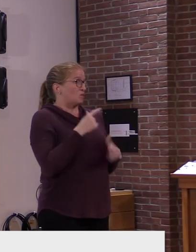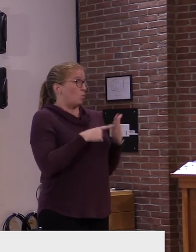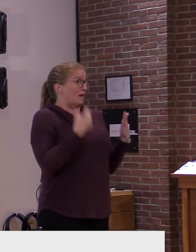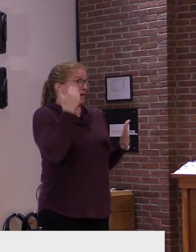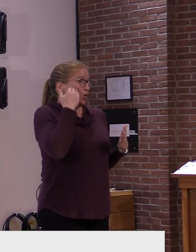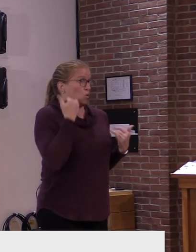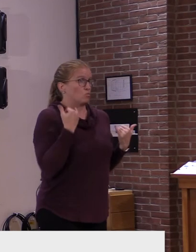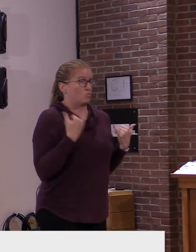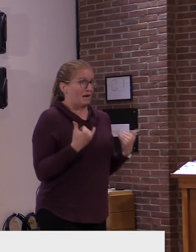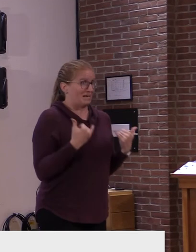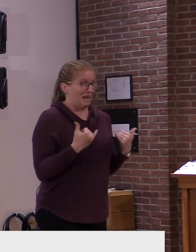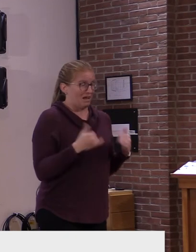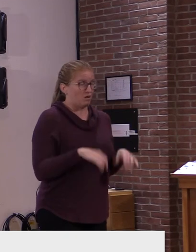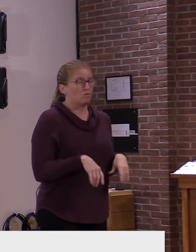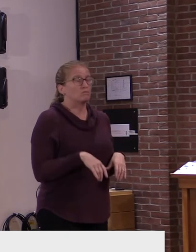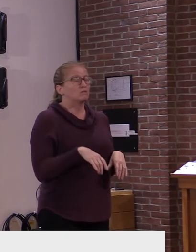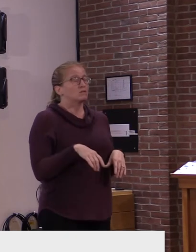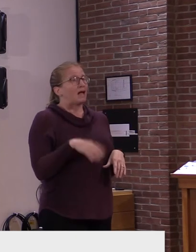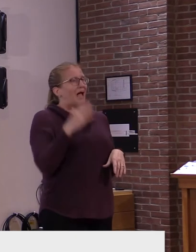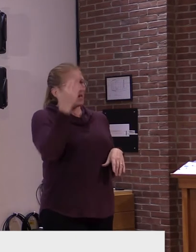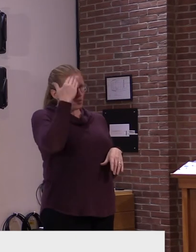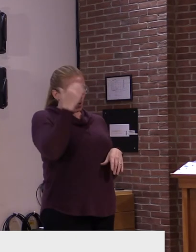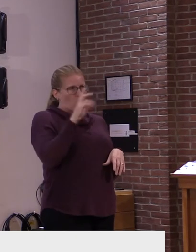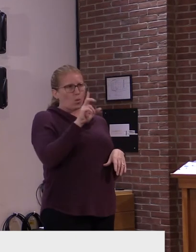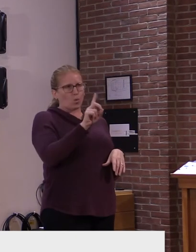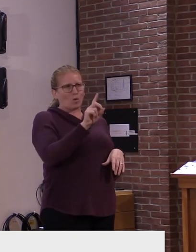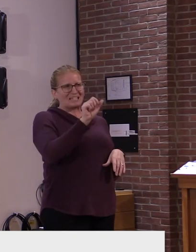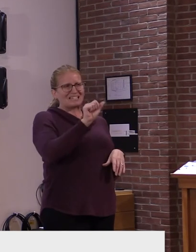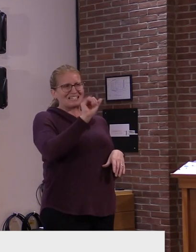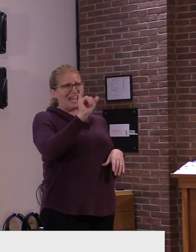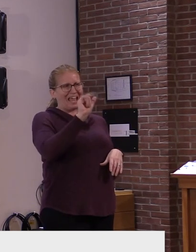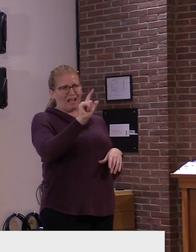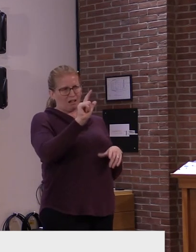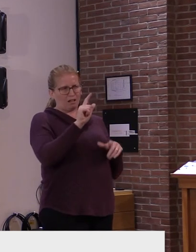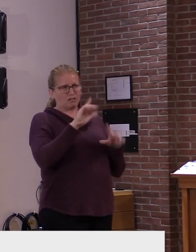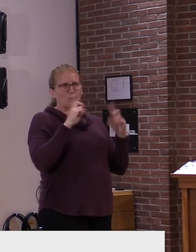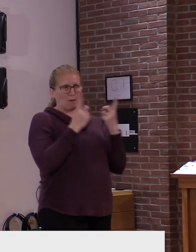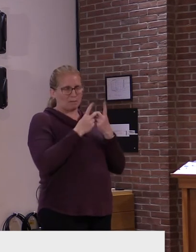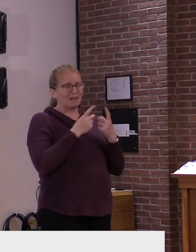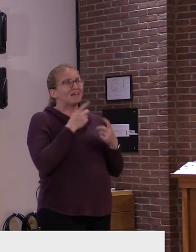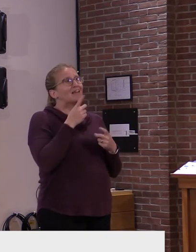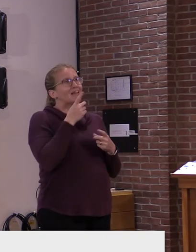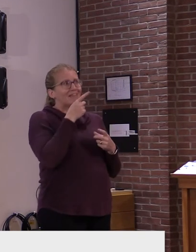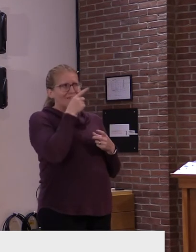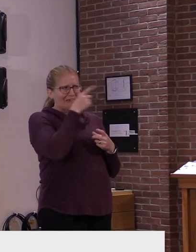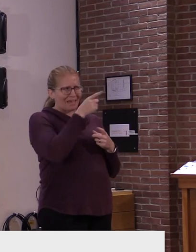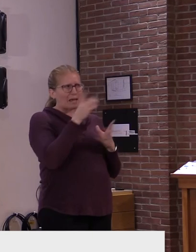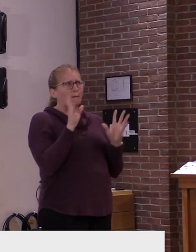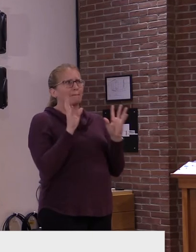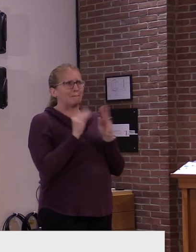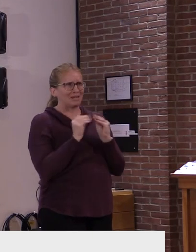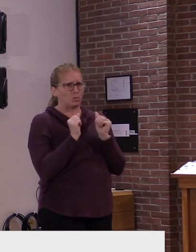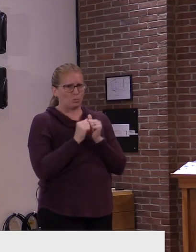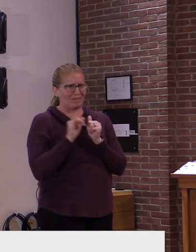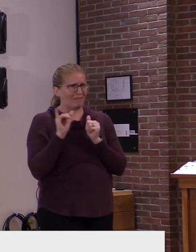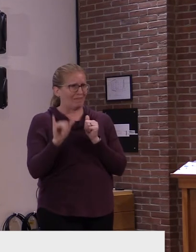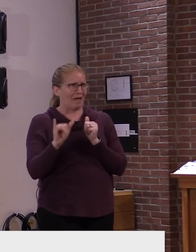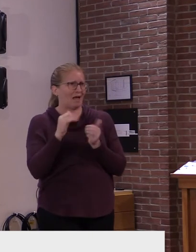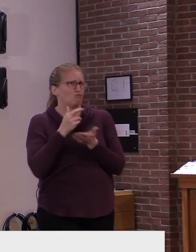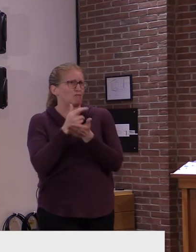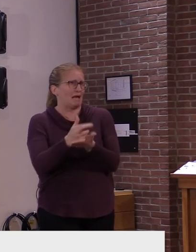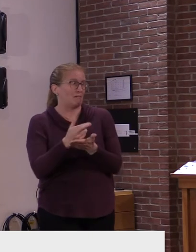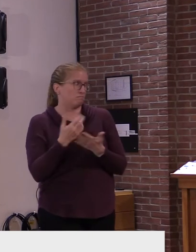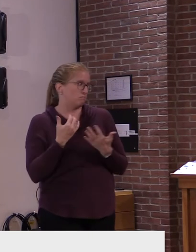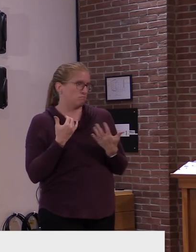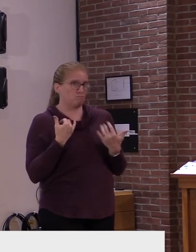dale the department uh was uh meeting with the facility as we speak